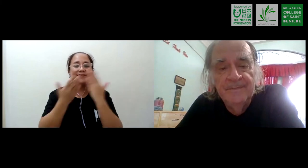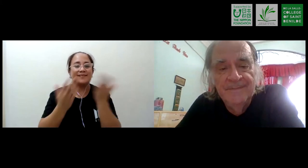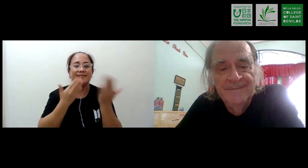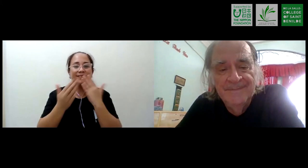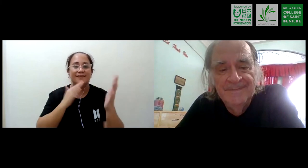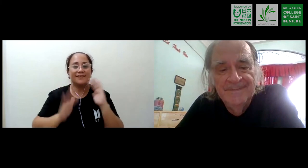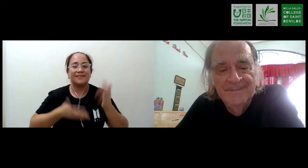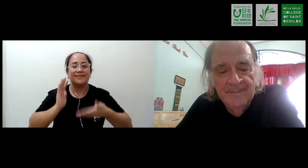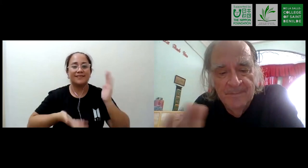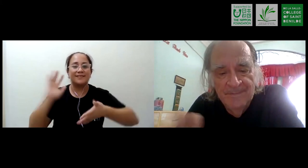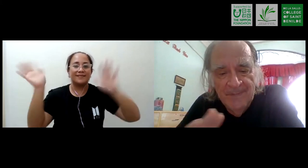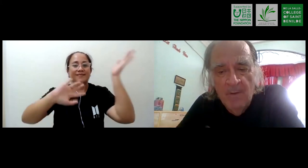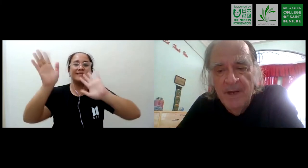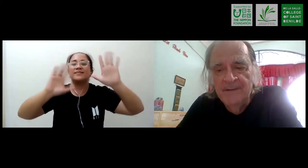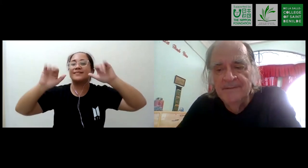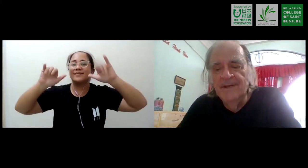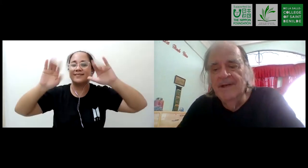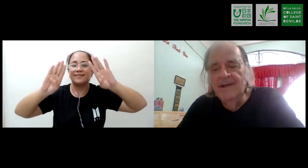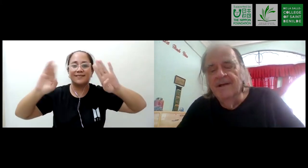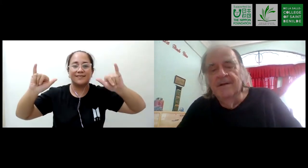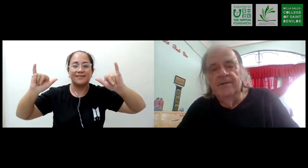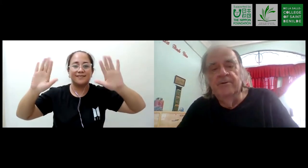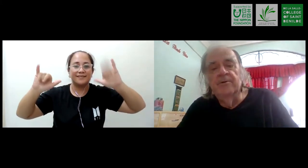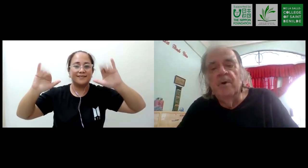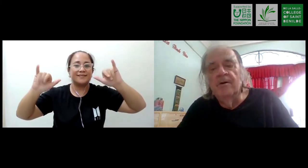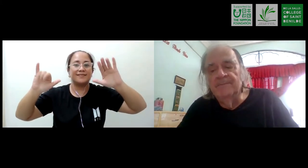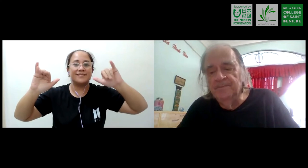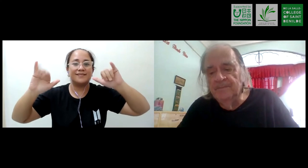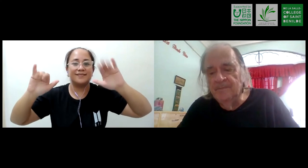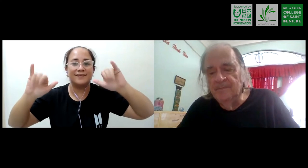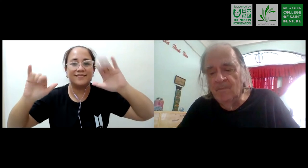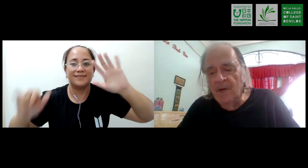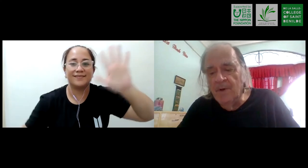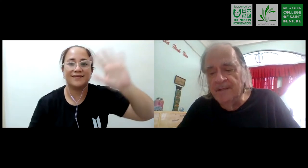Thank you. Thank you. Okay. See Bye, you sir. tomorrow. Bye, December. Bye.